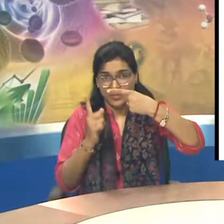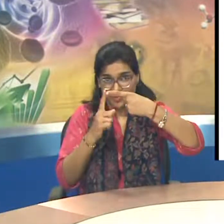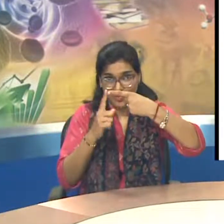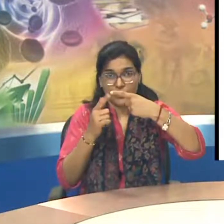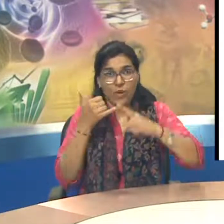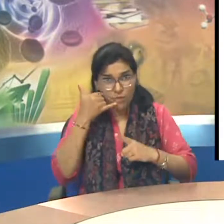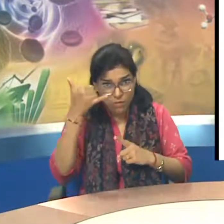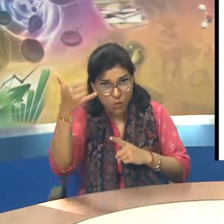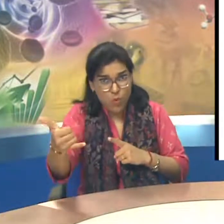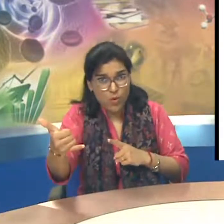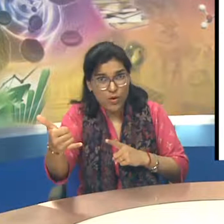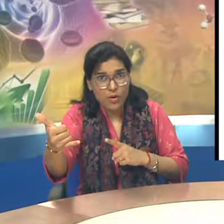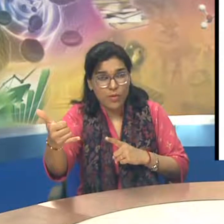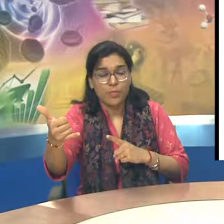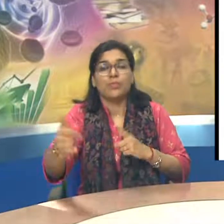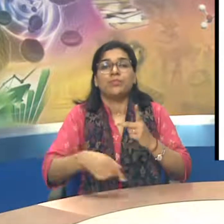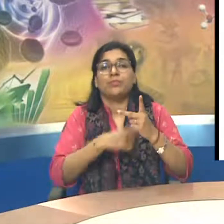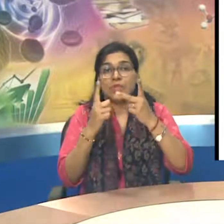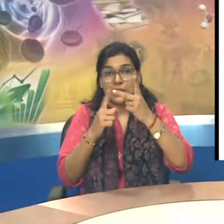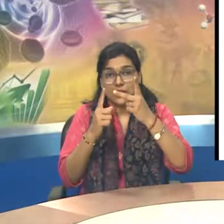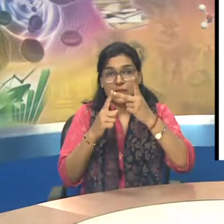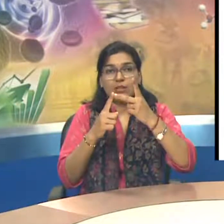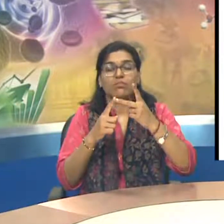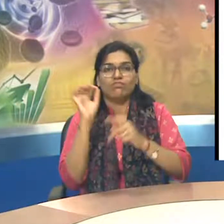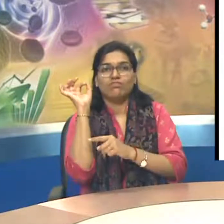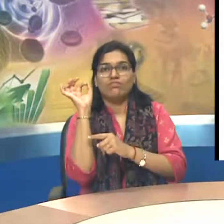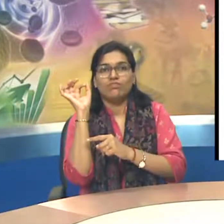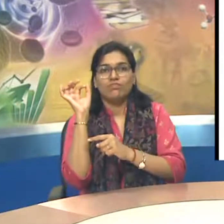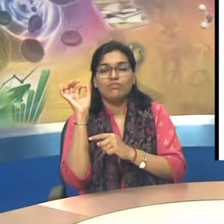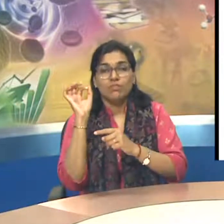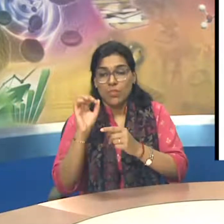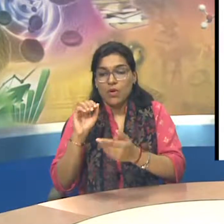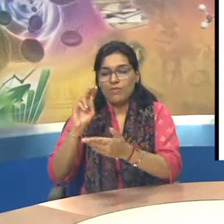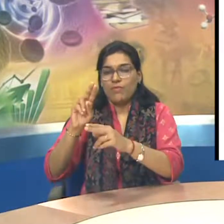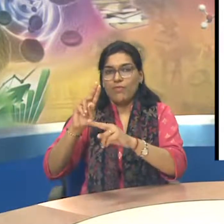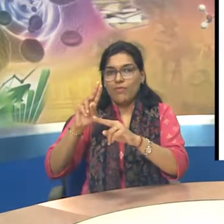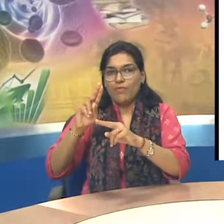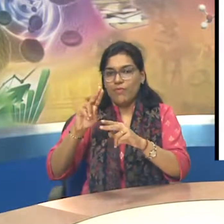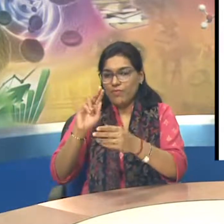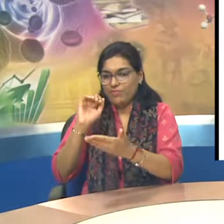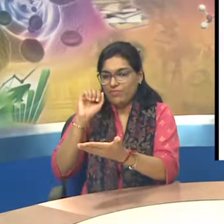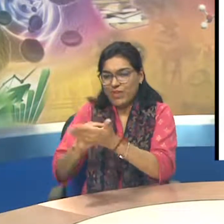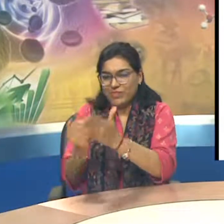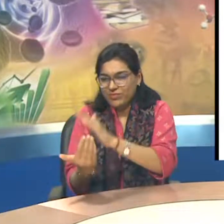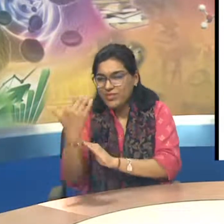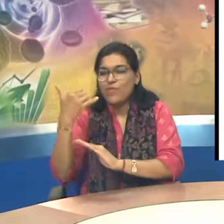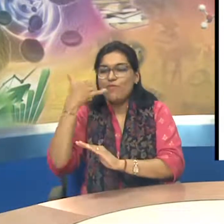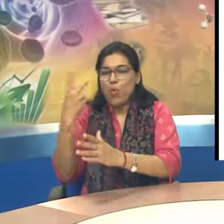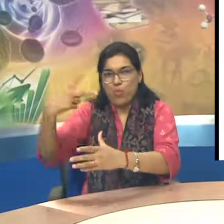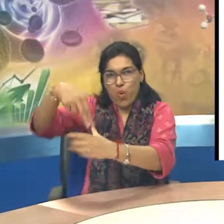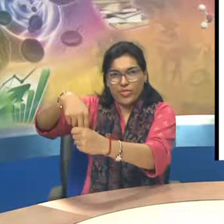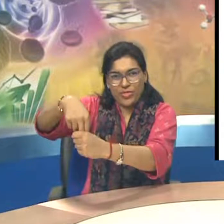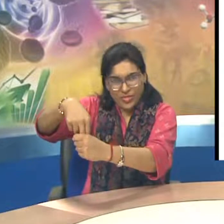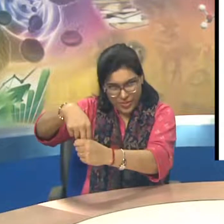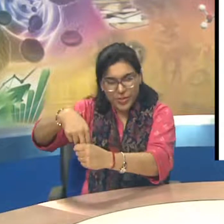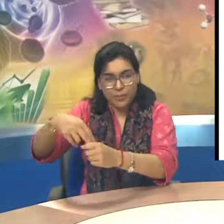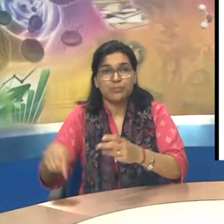payment is made according to the number of word used is called